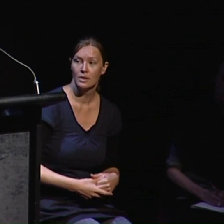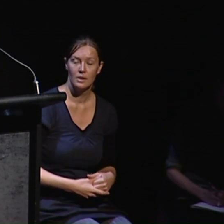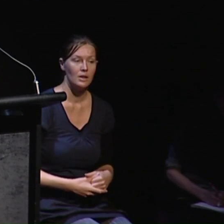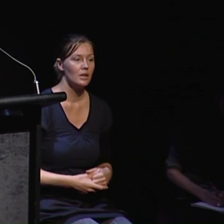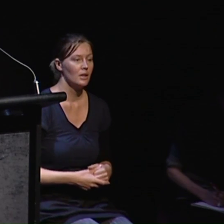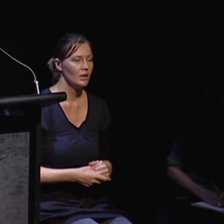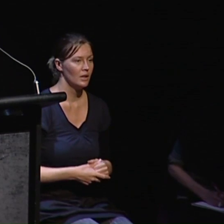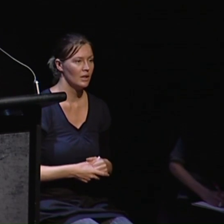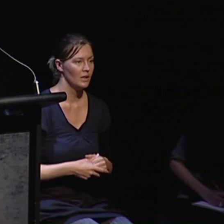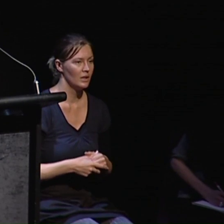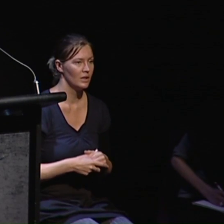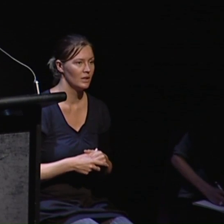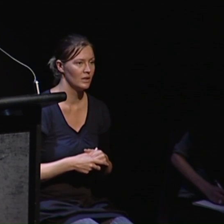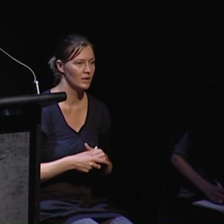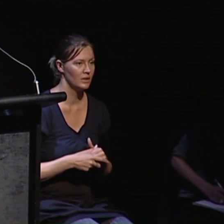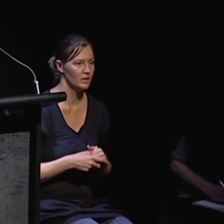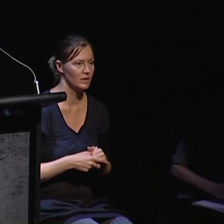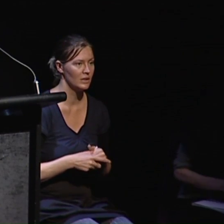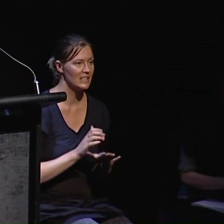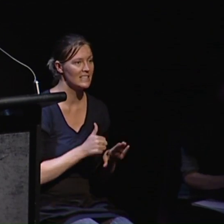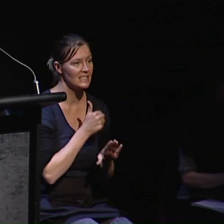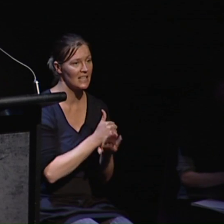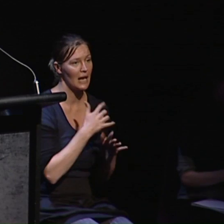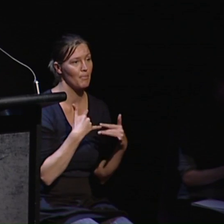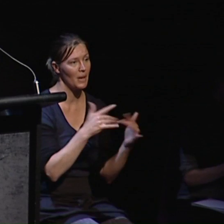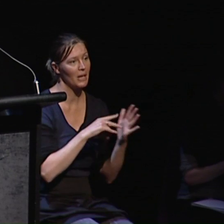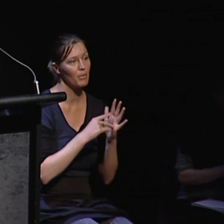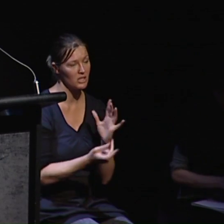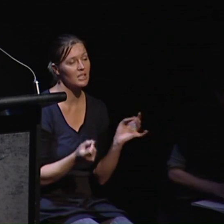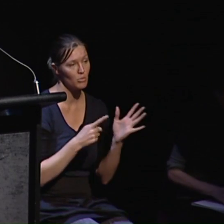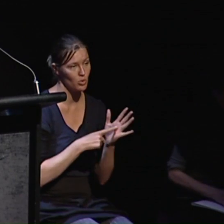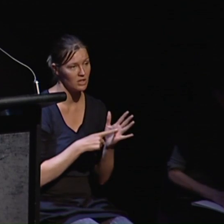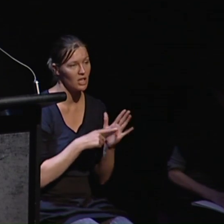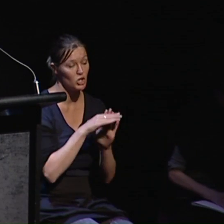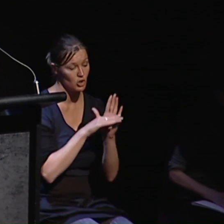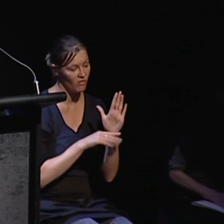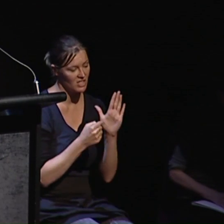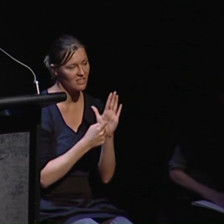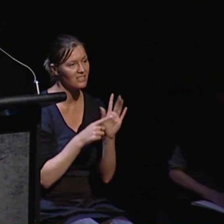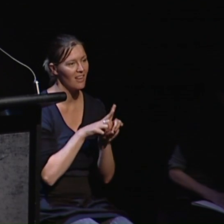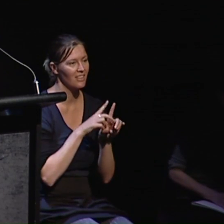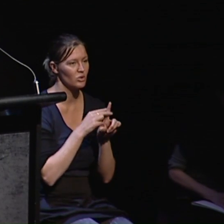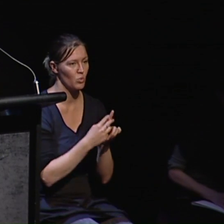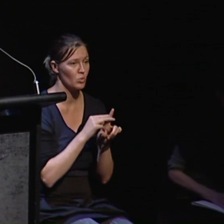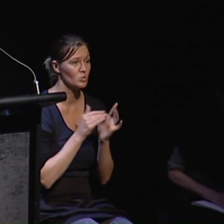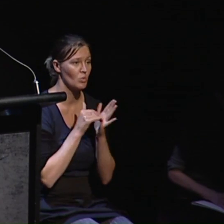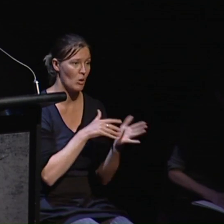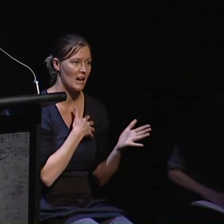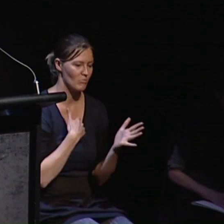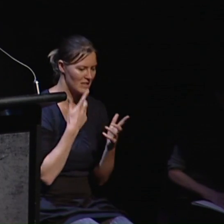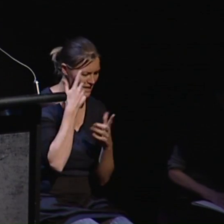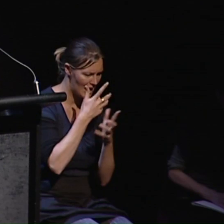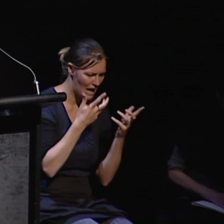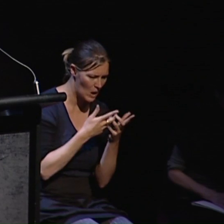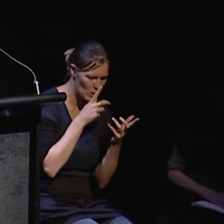the implications for public policy are important. We have to look at the convention as a tool for helping governments think about how